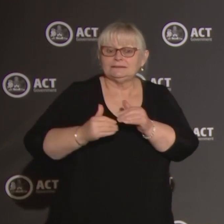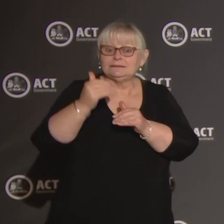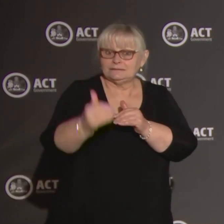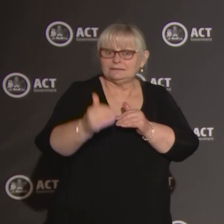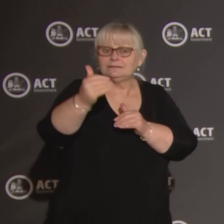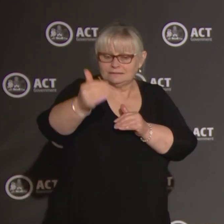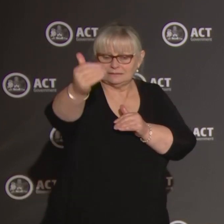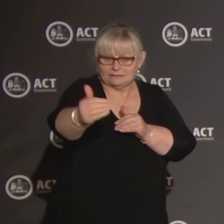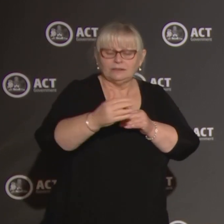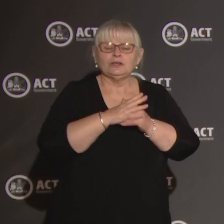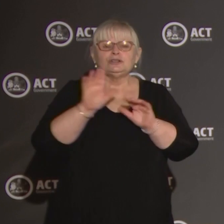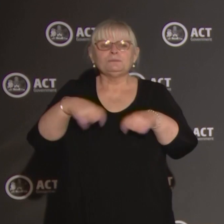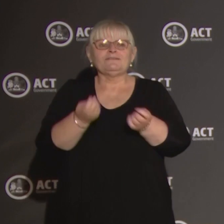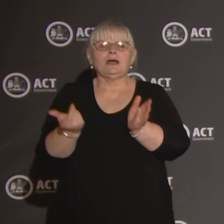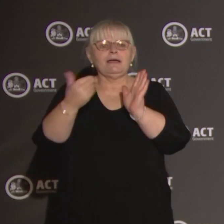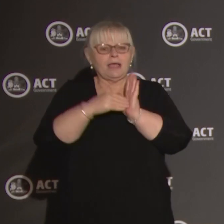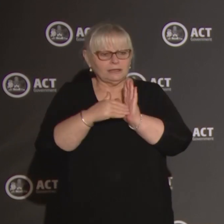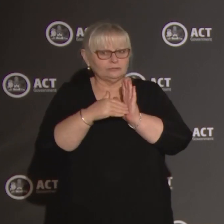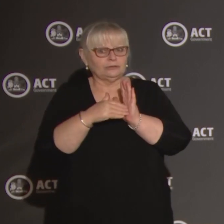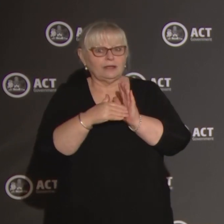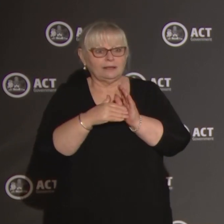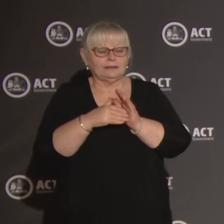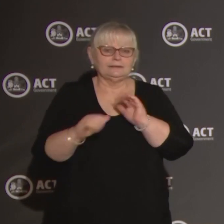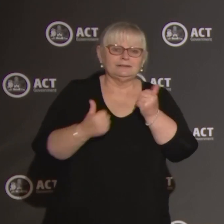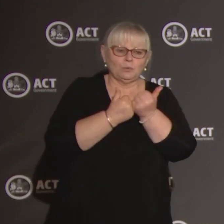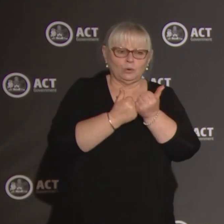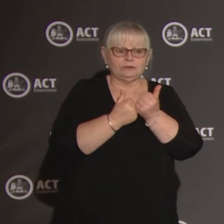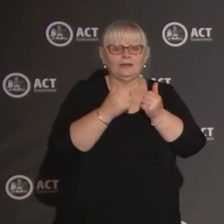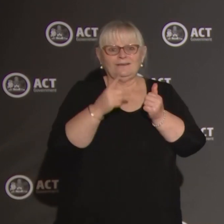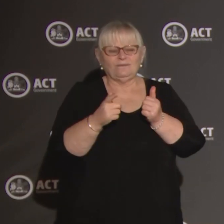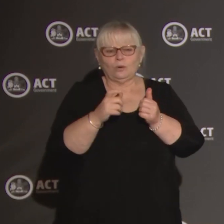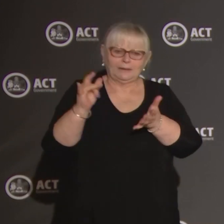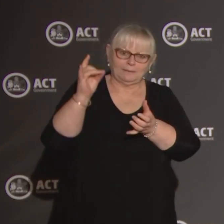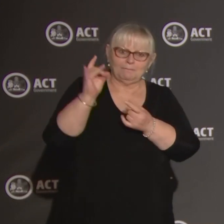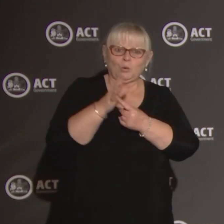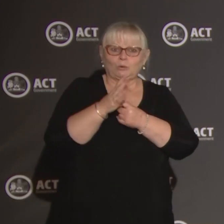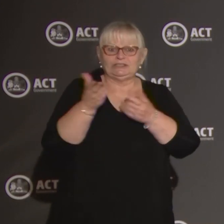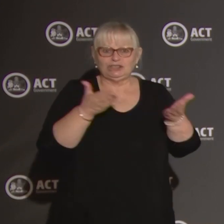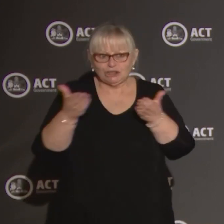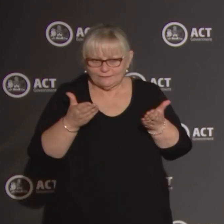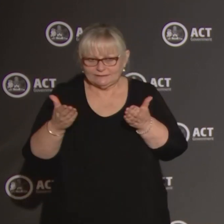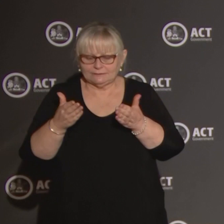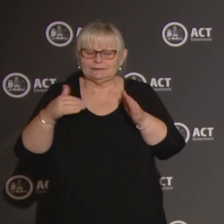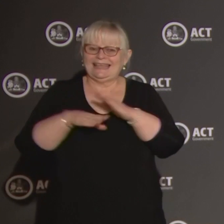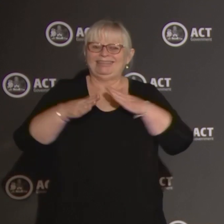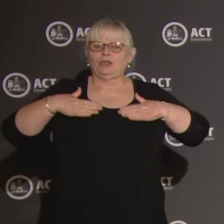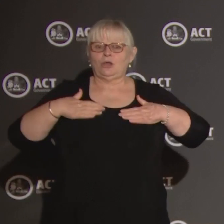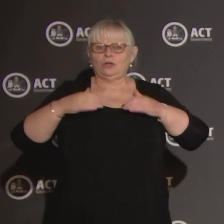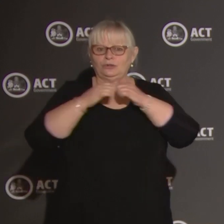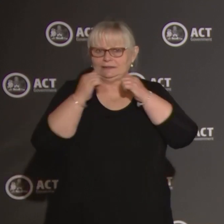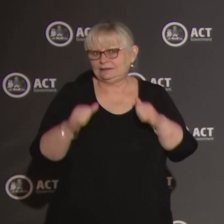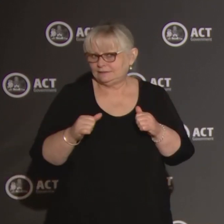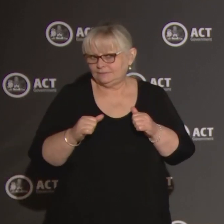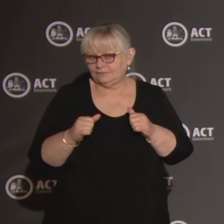to enhance resourcing in response to growing demand for core services across the ACT public health system and